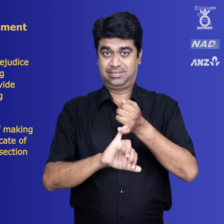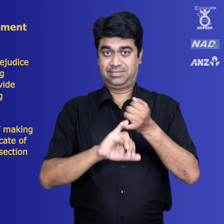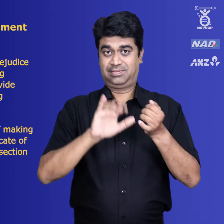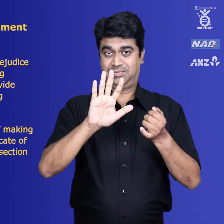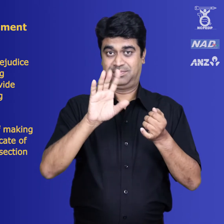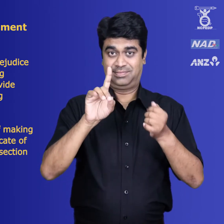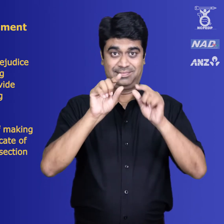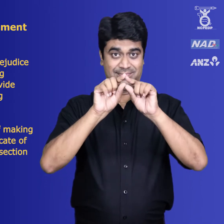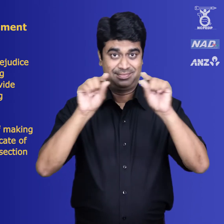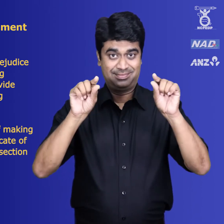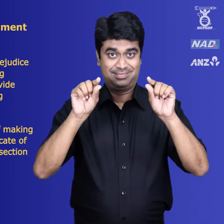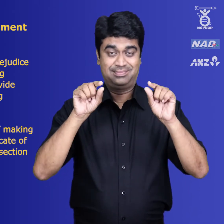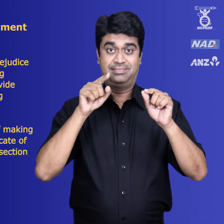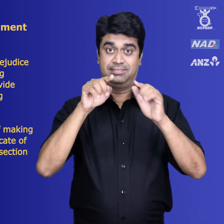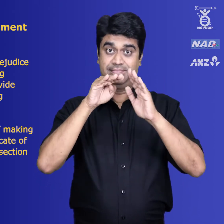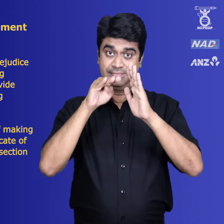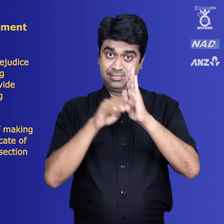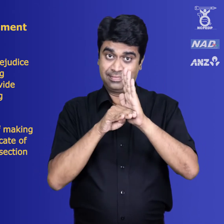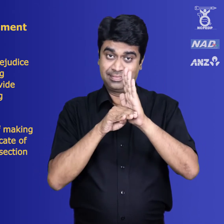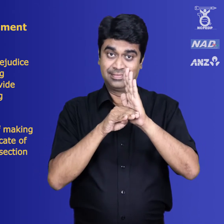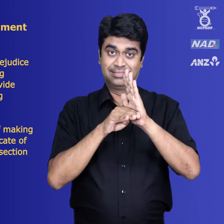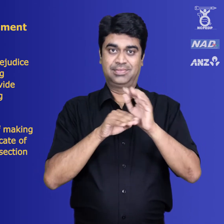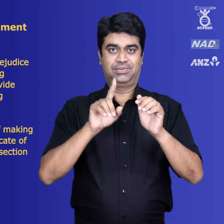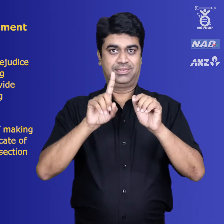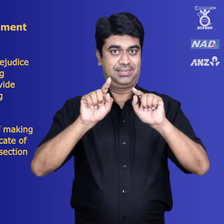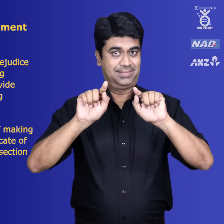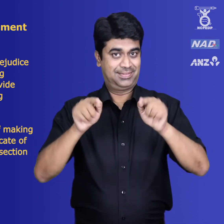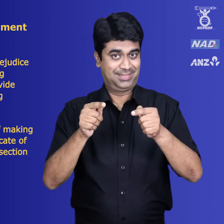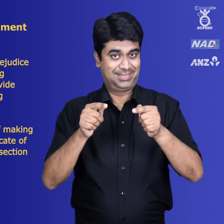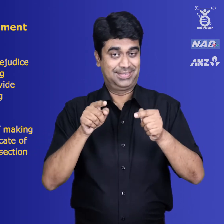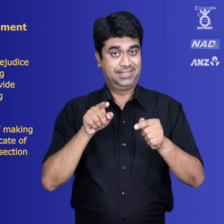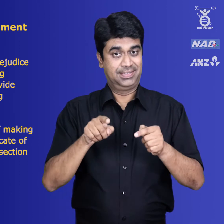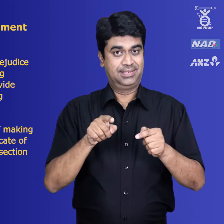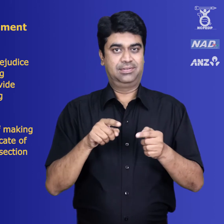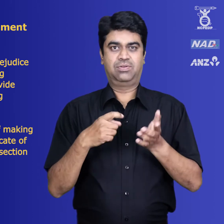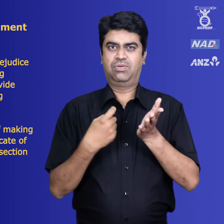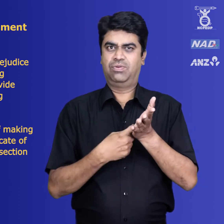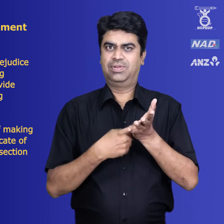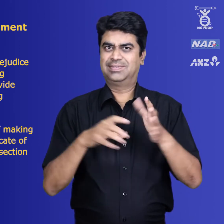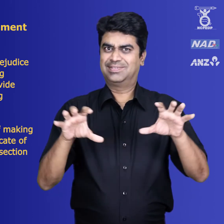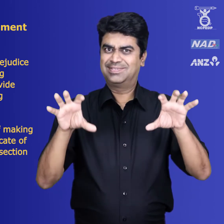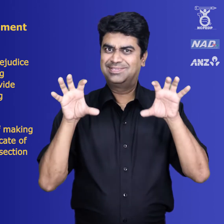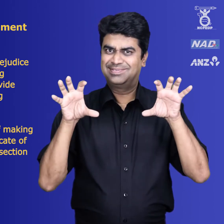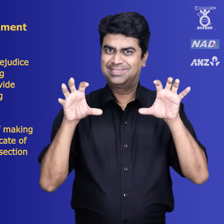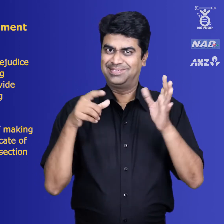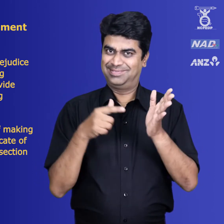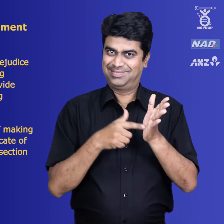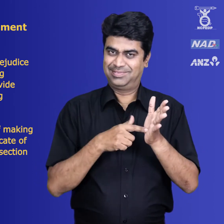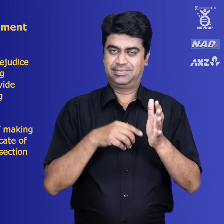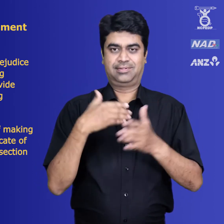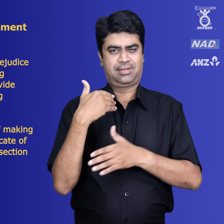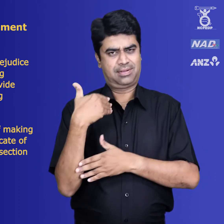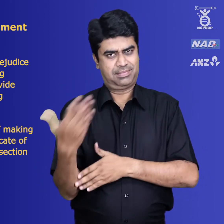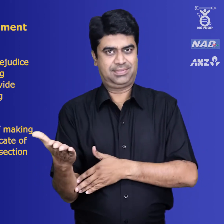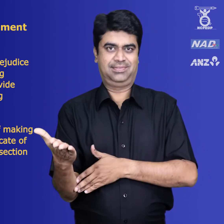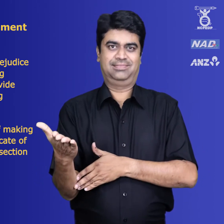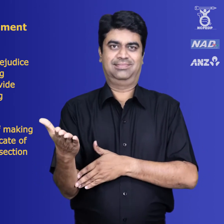The form and manner of making an application for certificate of registration under subsection